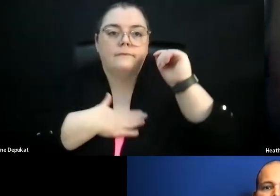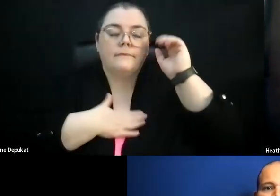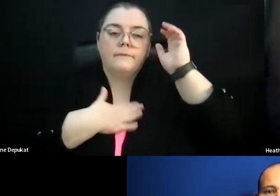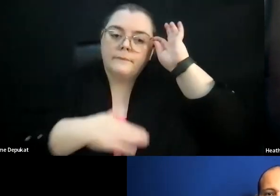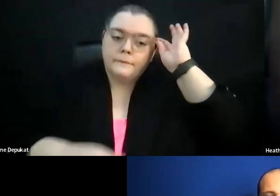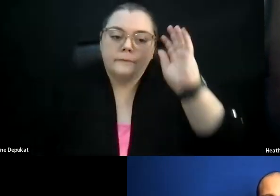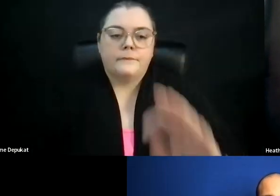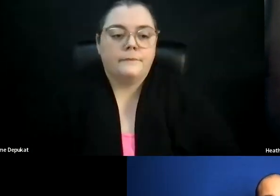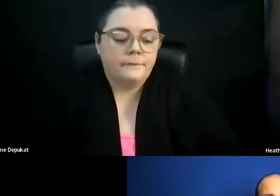Spotlight off,